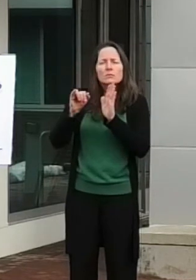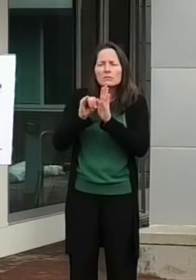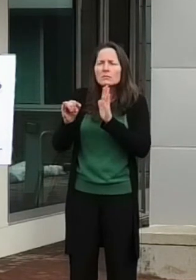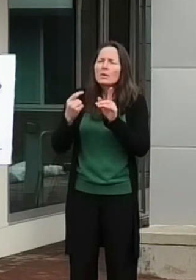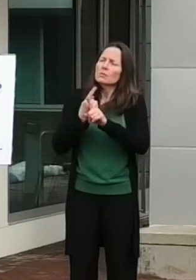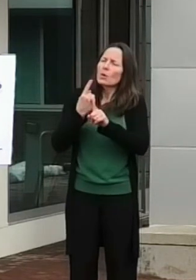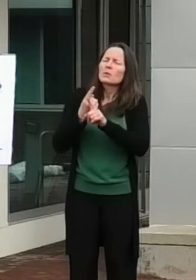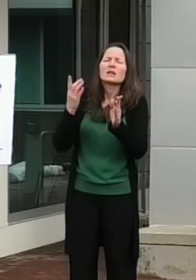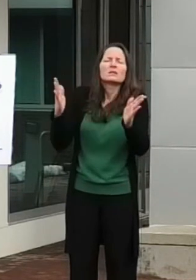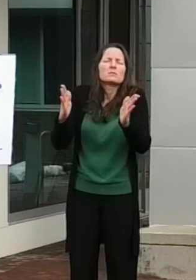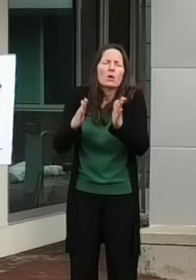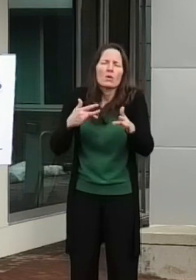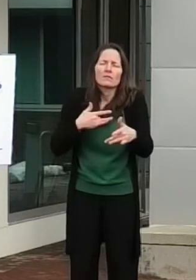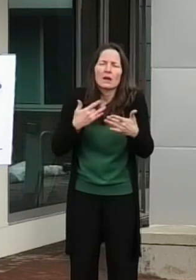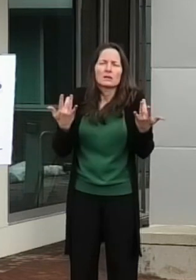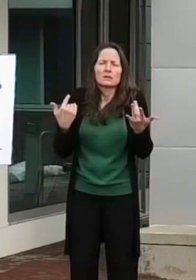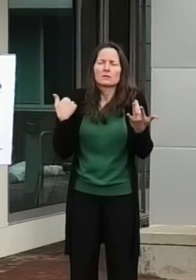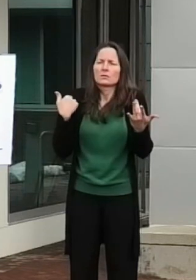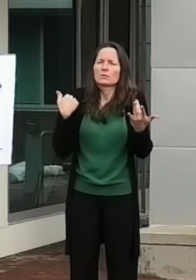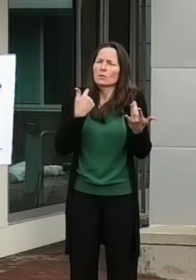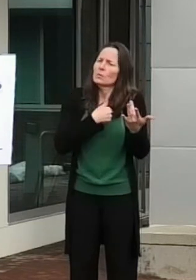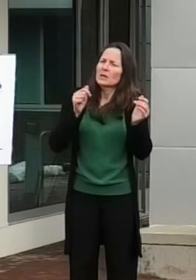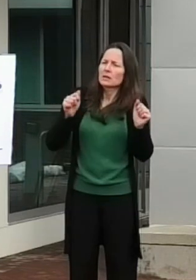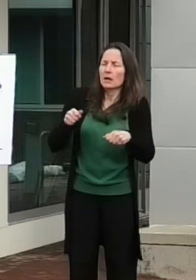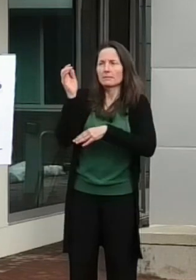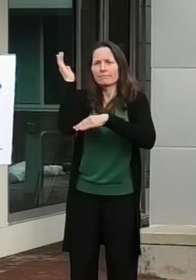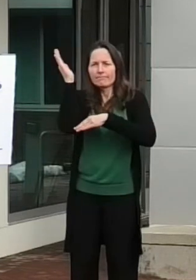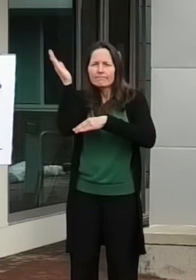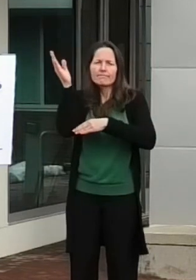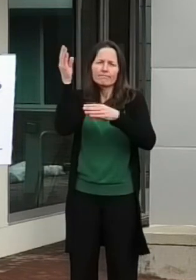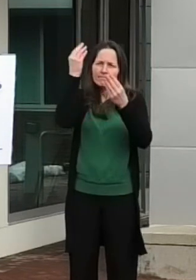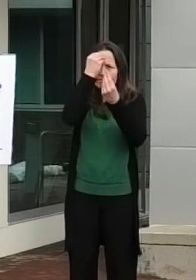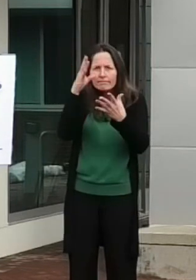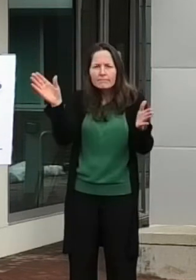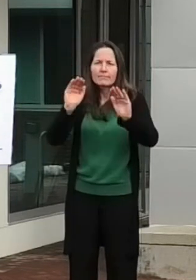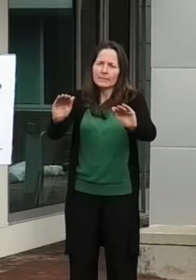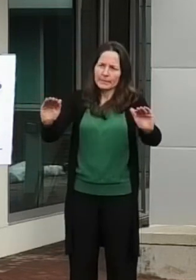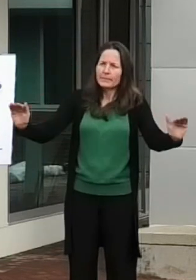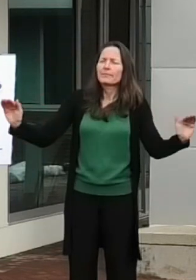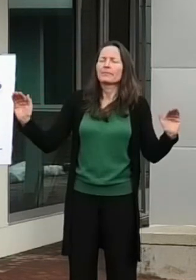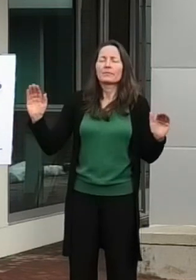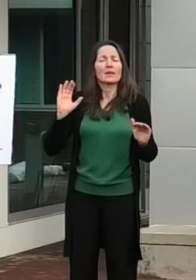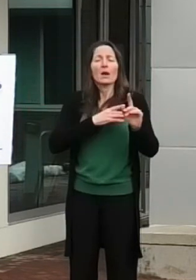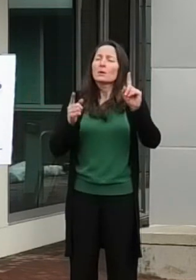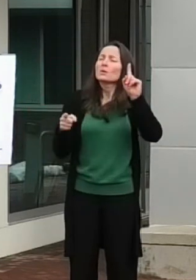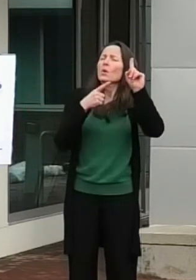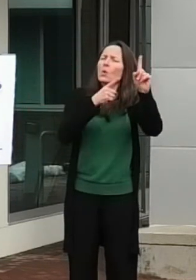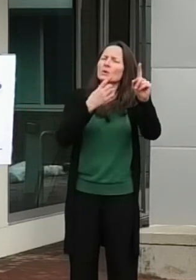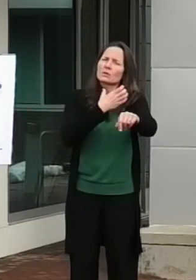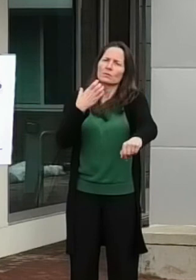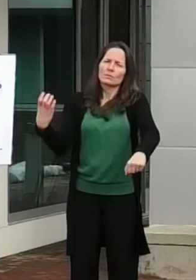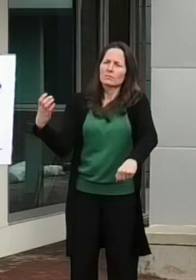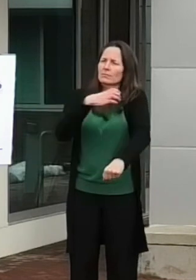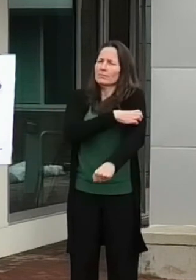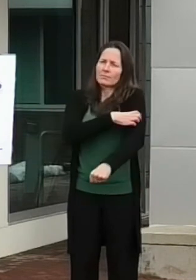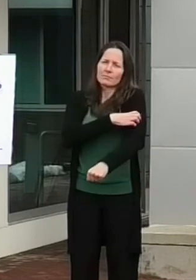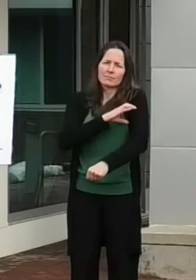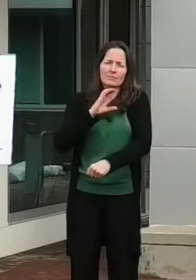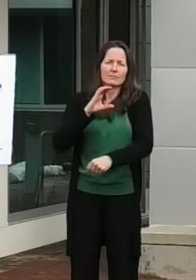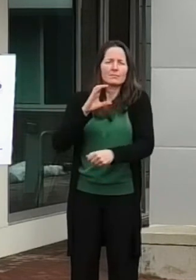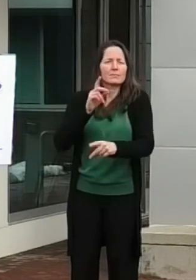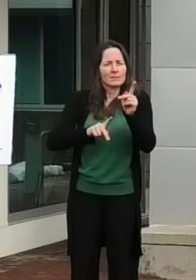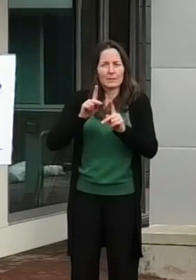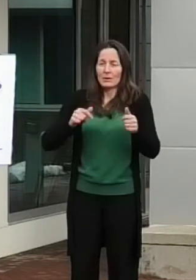small events that could benefit from these resources and materials. Our goal is to empower our community members by providing them with these